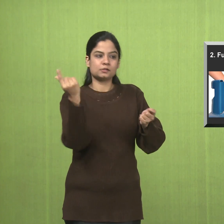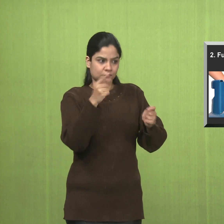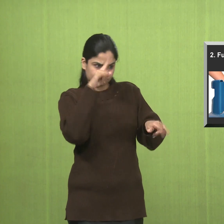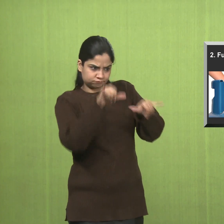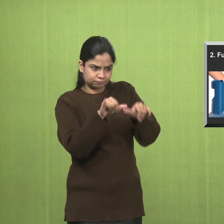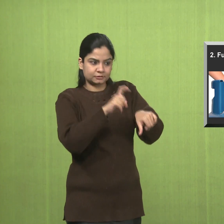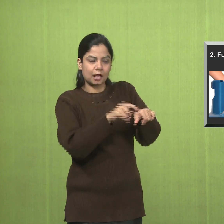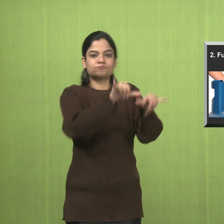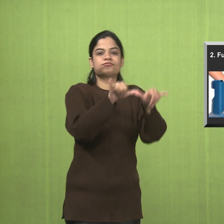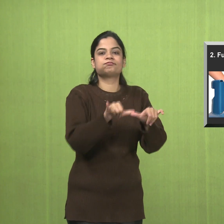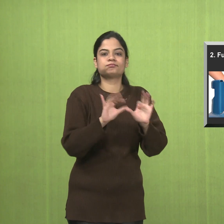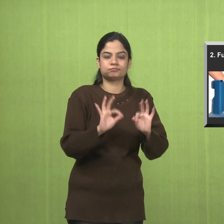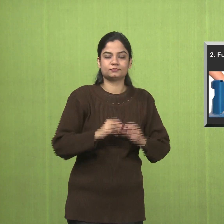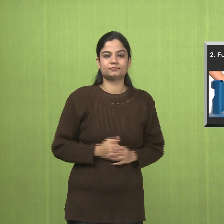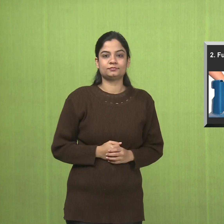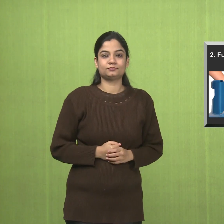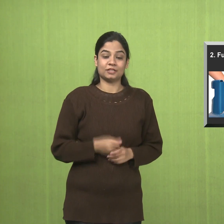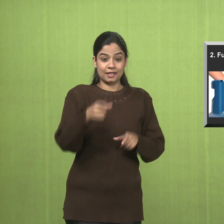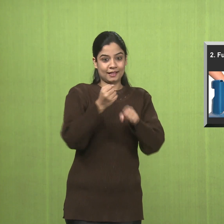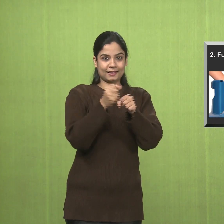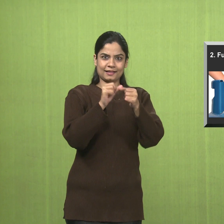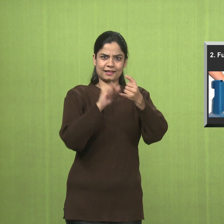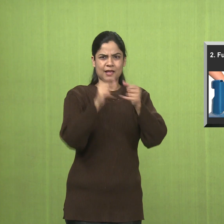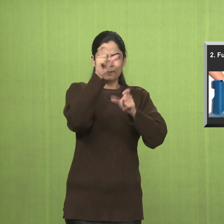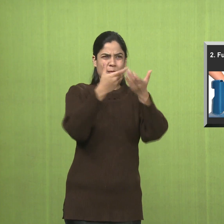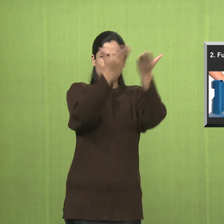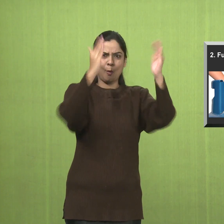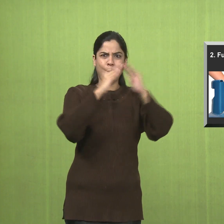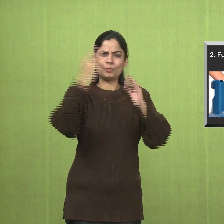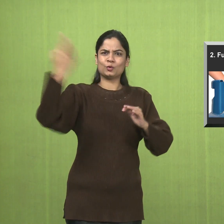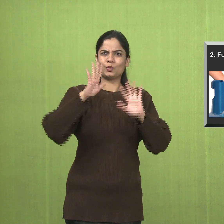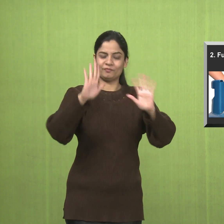You should always use it wisely. Don't unnecessarily use gas.